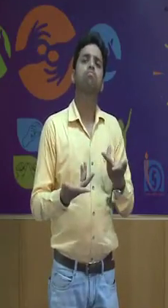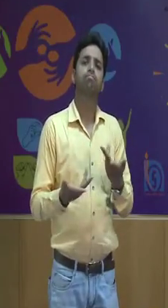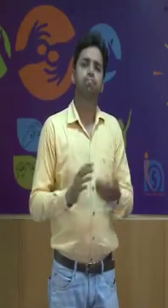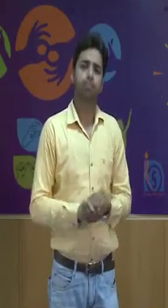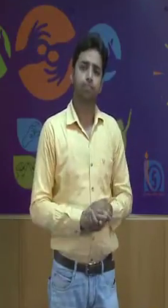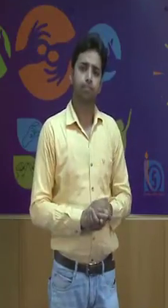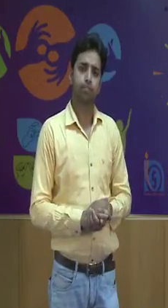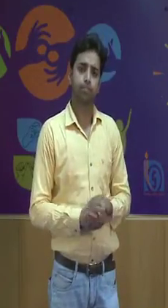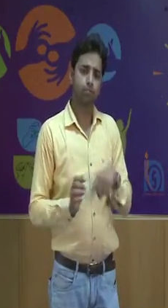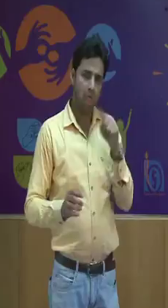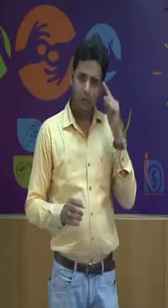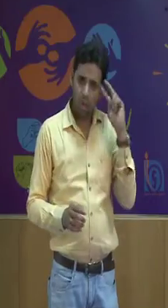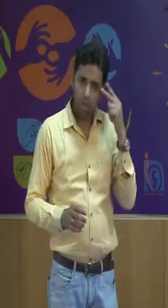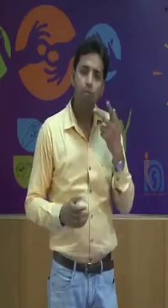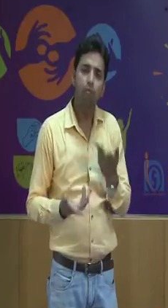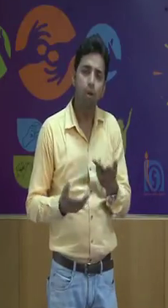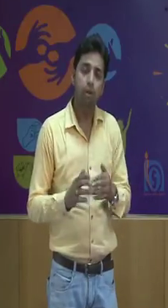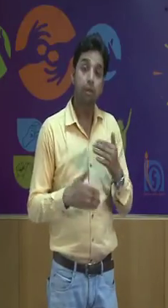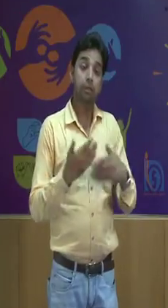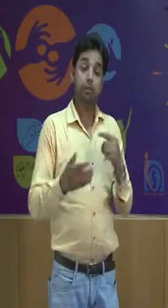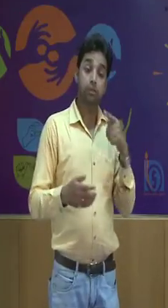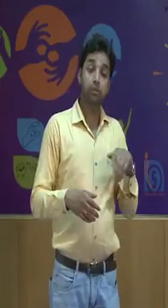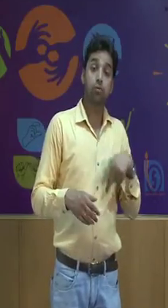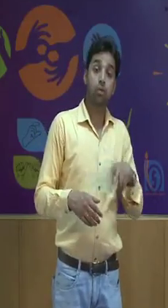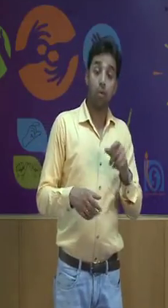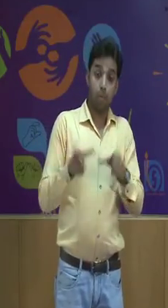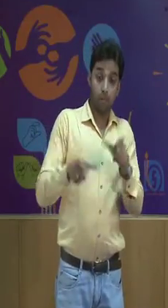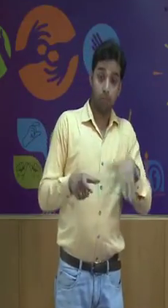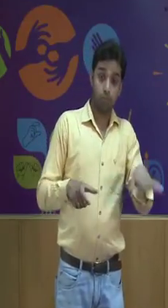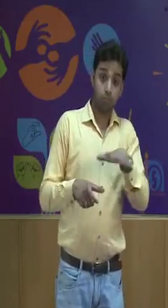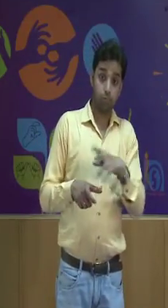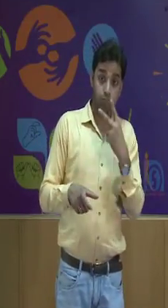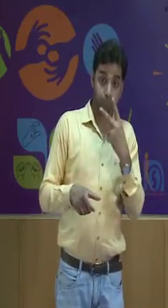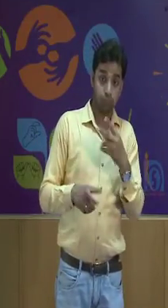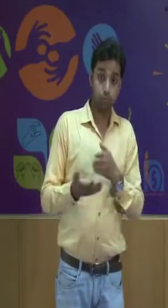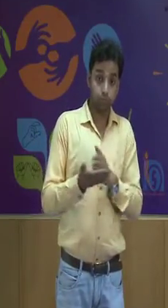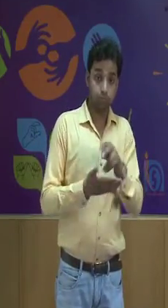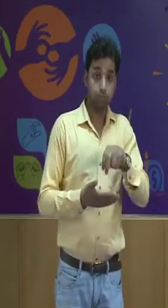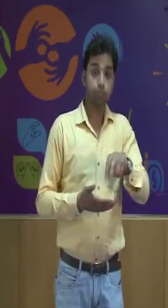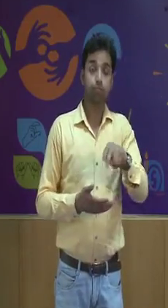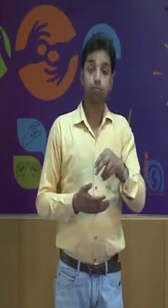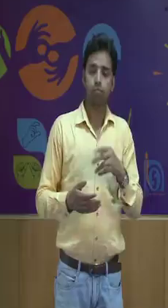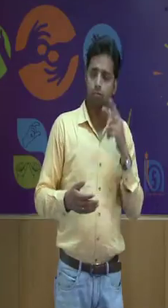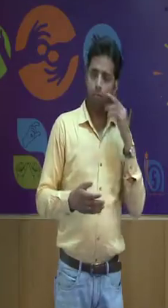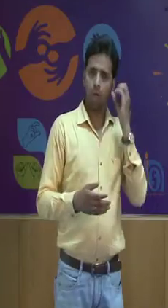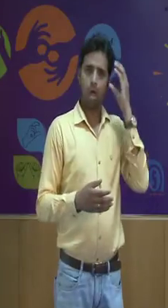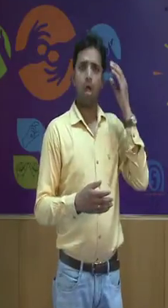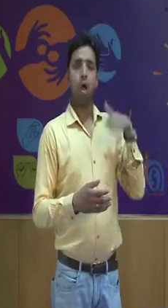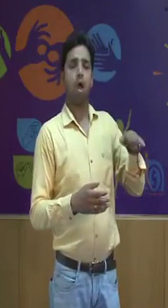Can you guess why? So that the people became aware about their arrival